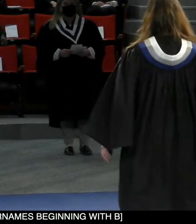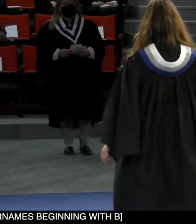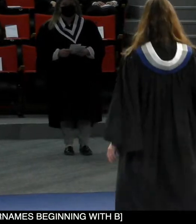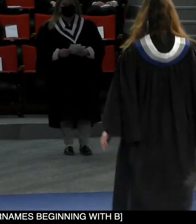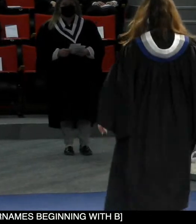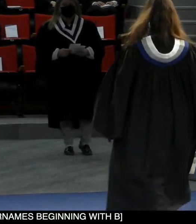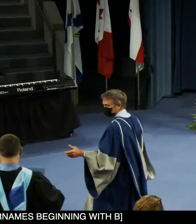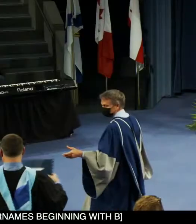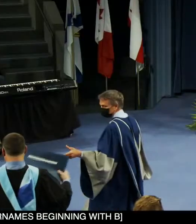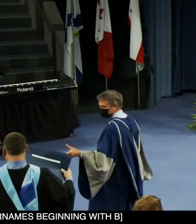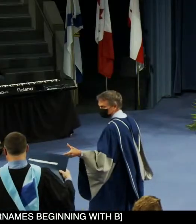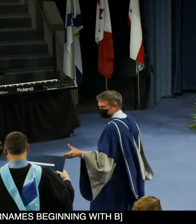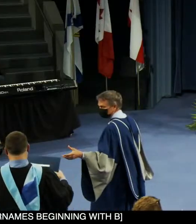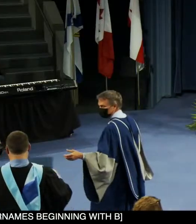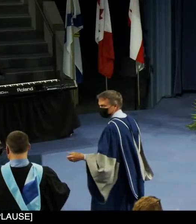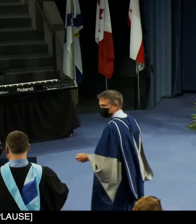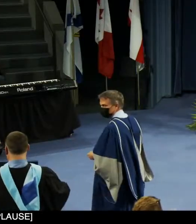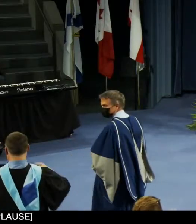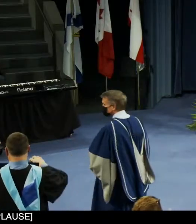Chelsea Dunn.